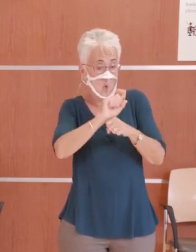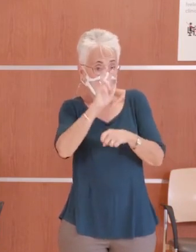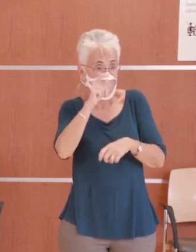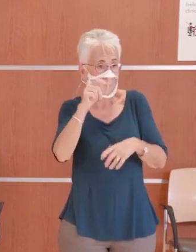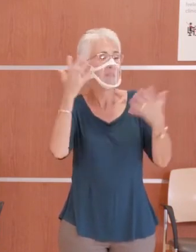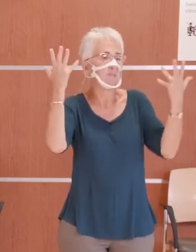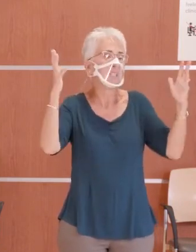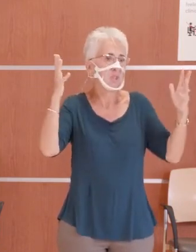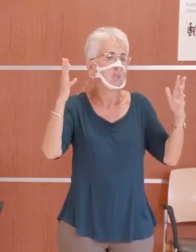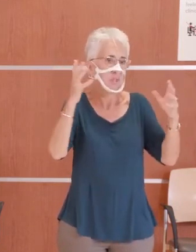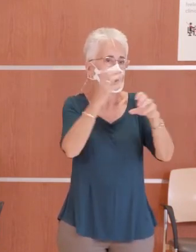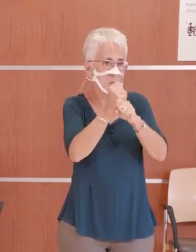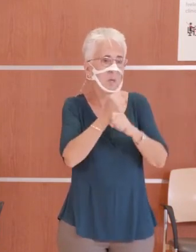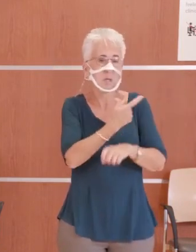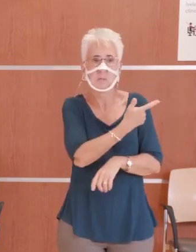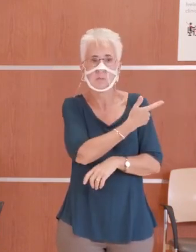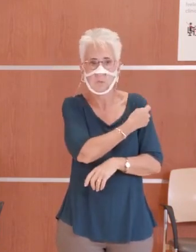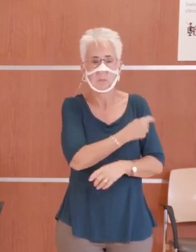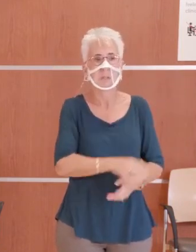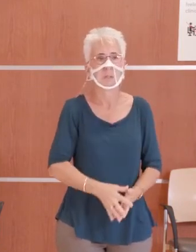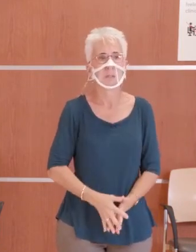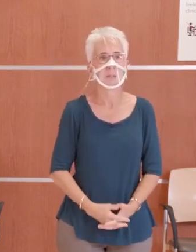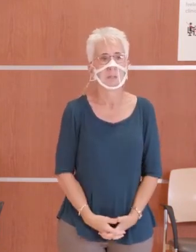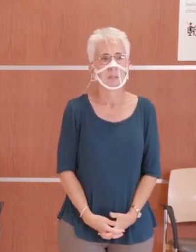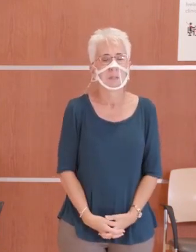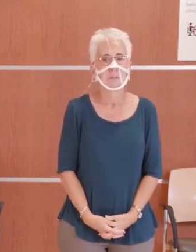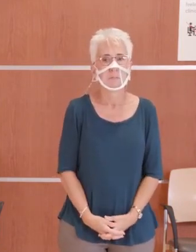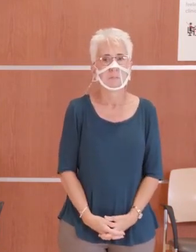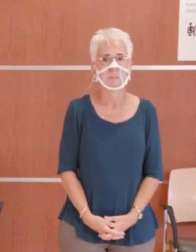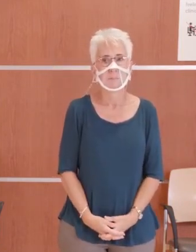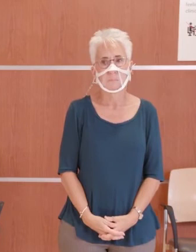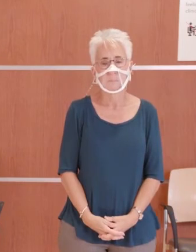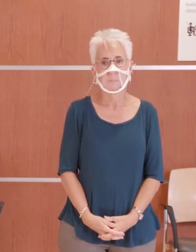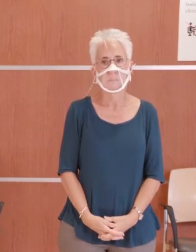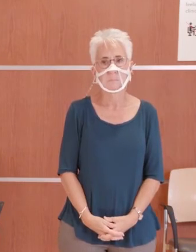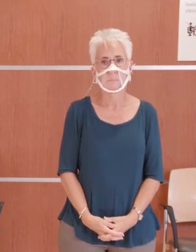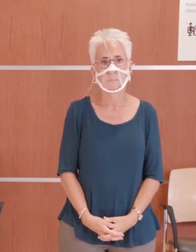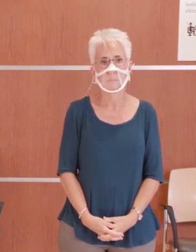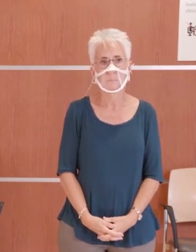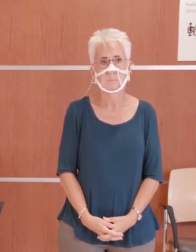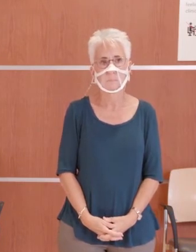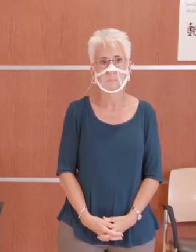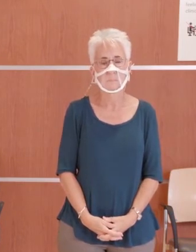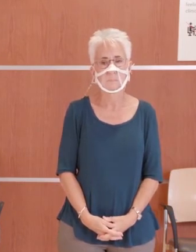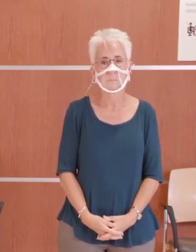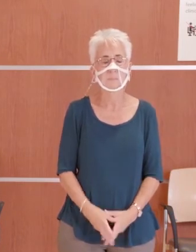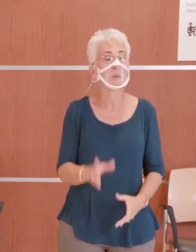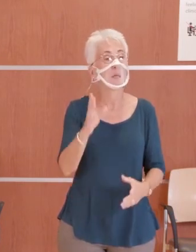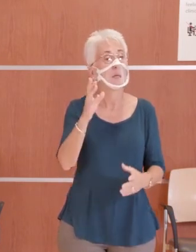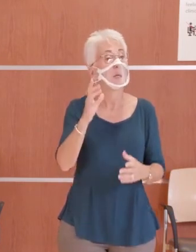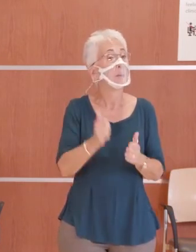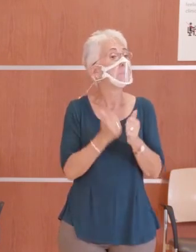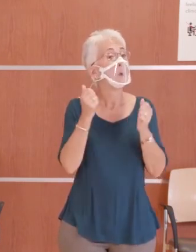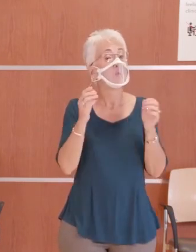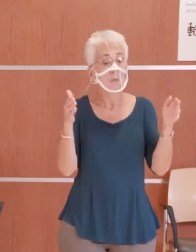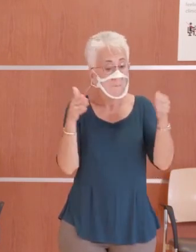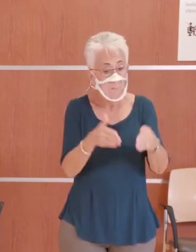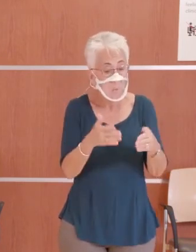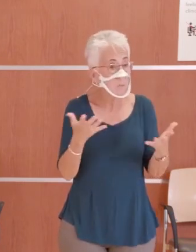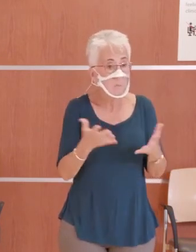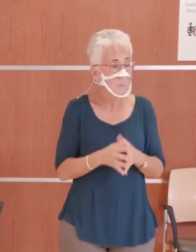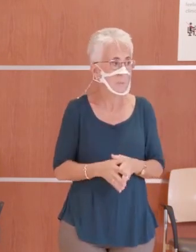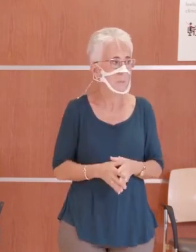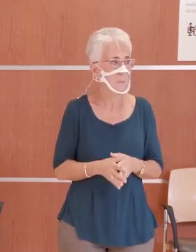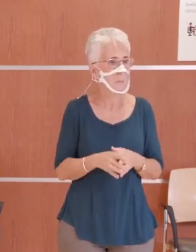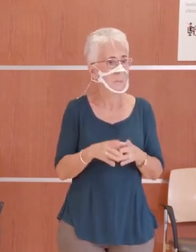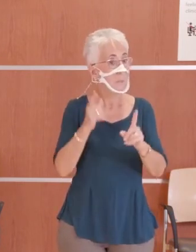UPMC have had the vaccination. What we think is more important to focus on, the point of the vaccination is how can we take